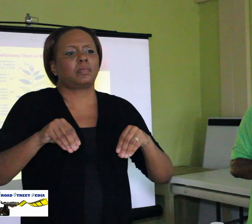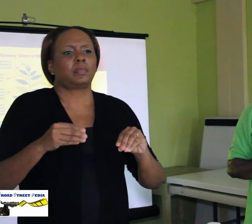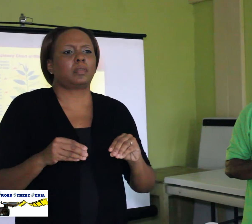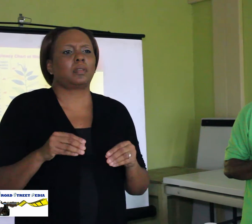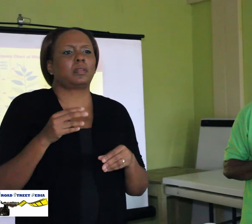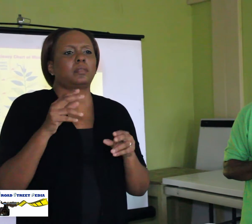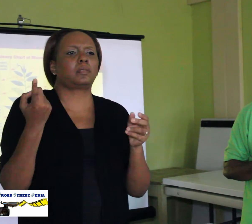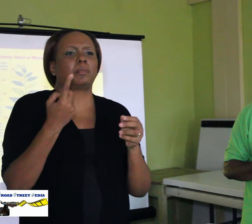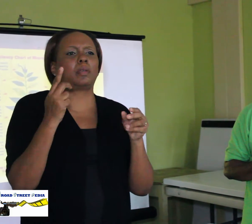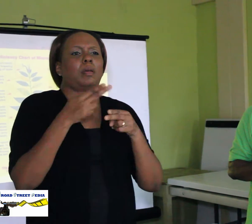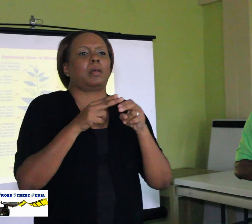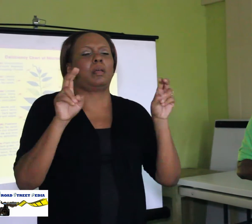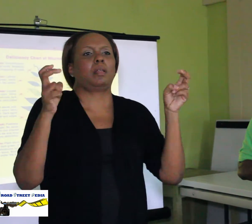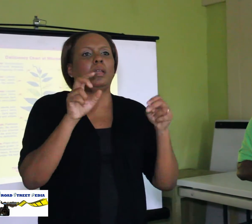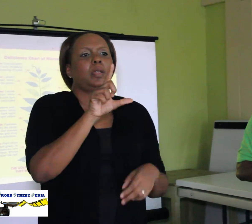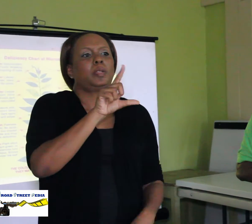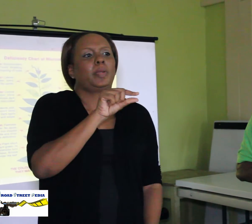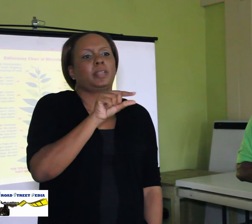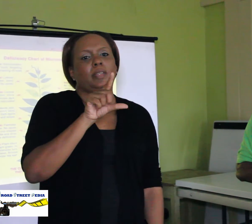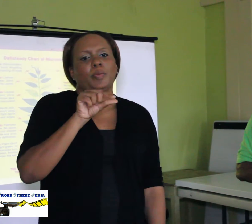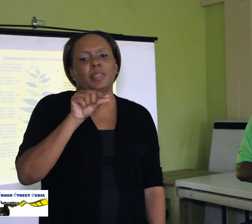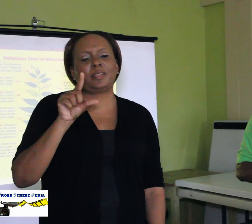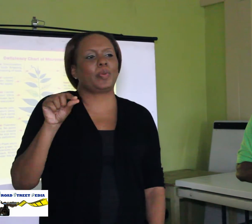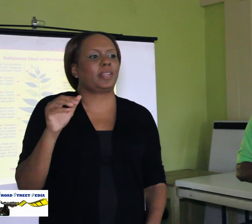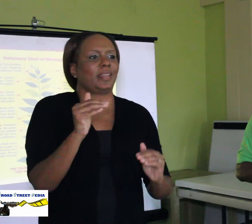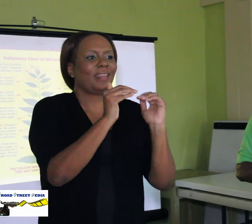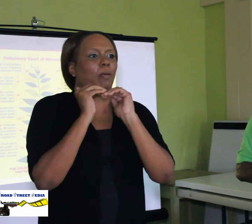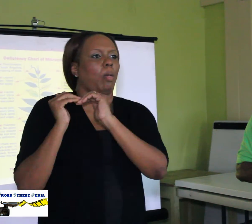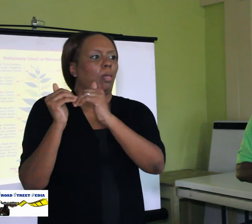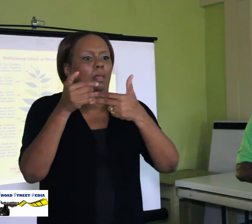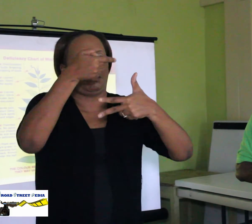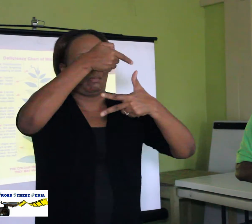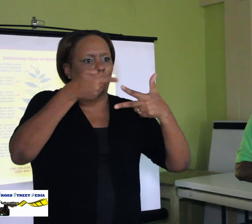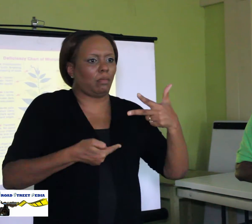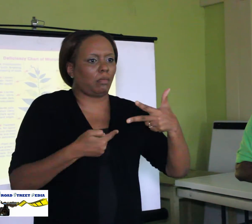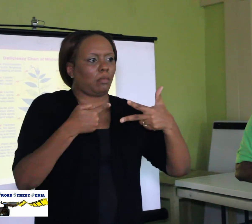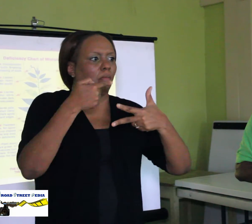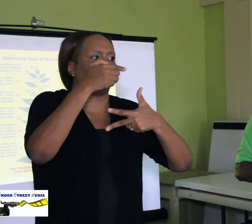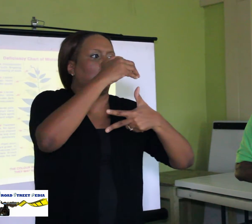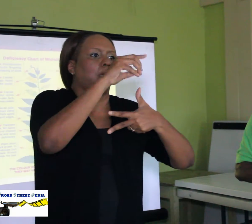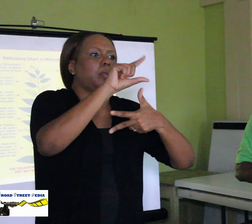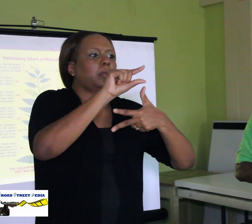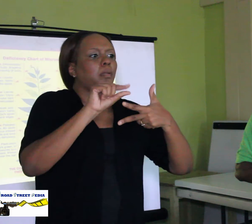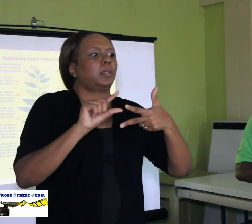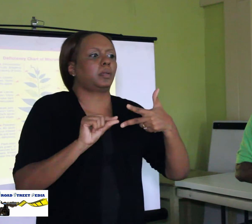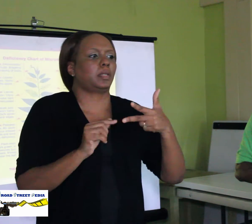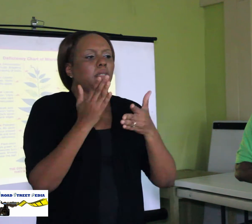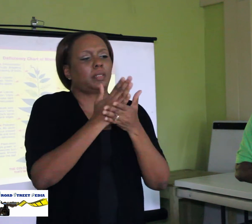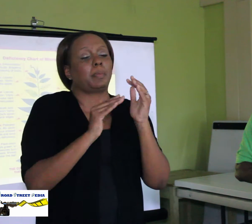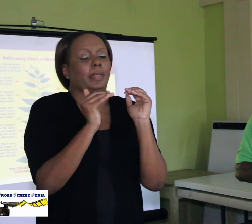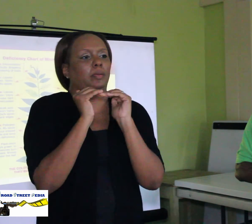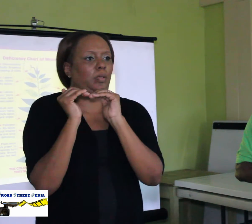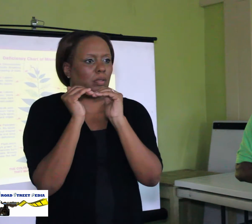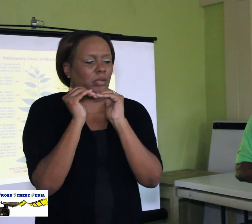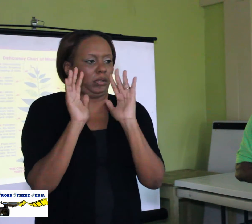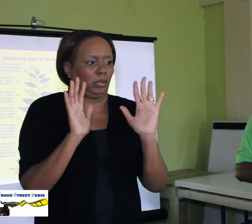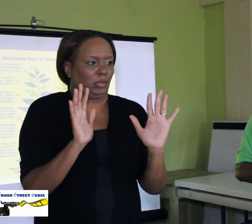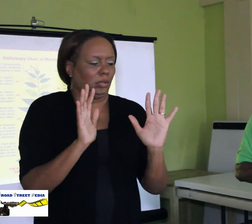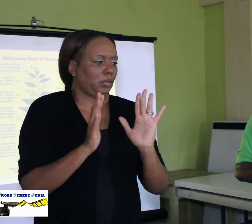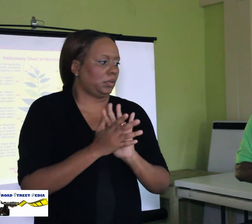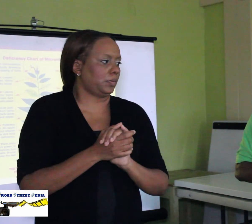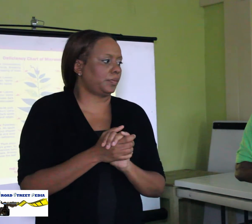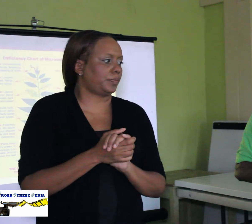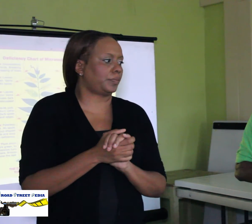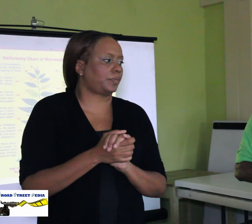20. So equal ratio of both the nitrogen, the phosphorus, and the potash. But you have